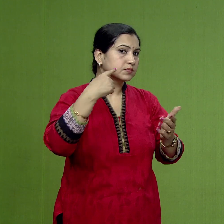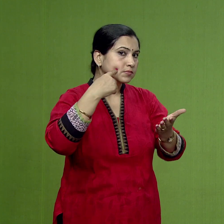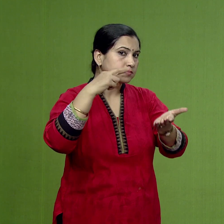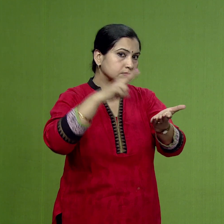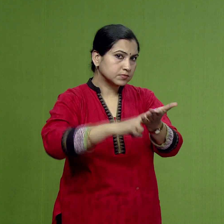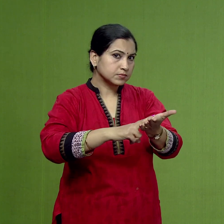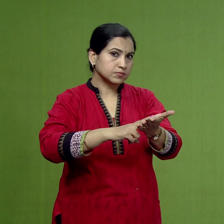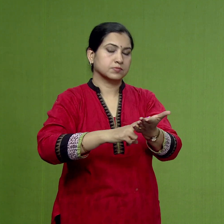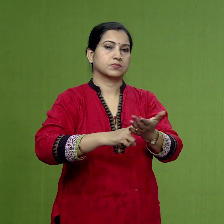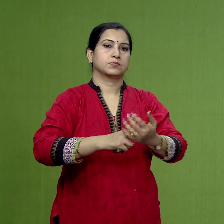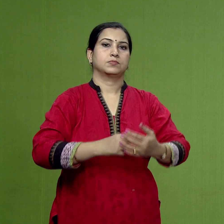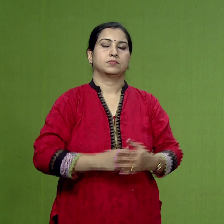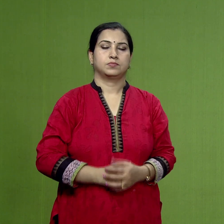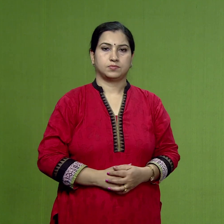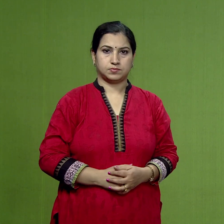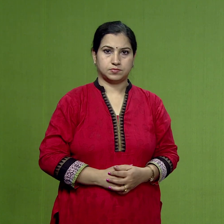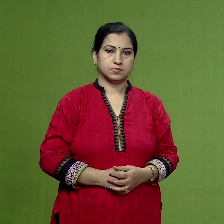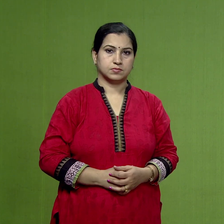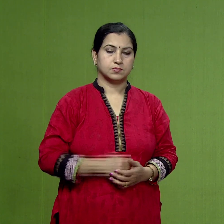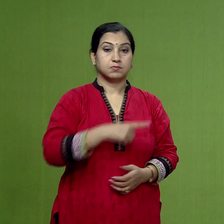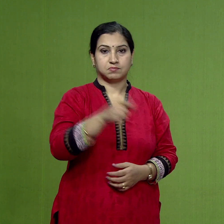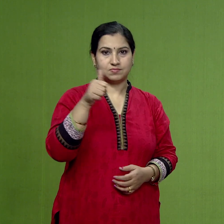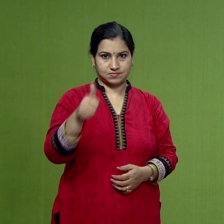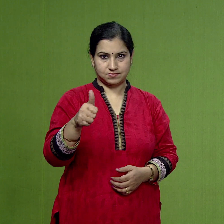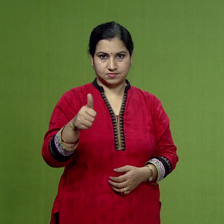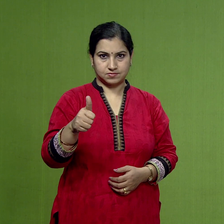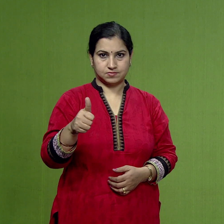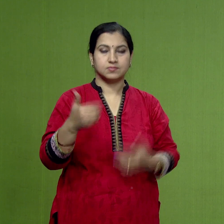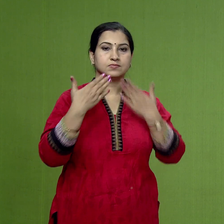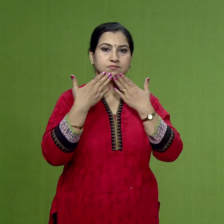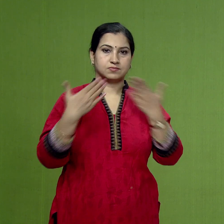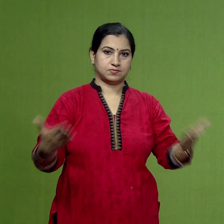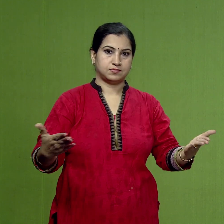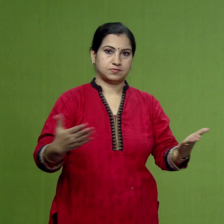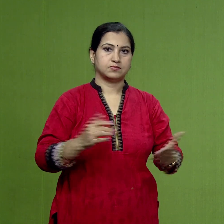@nios.ac.in. All the best. Thank you for watching.